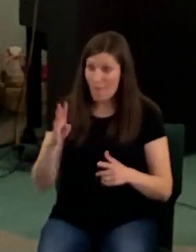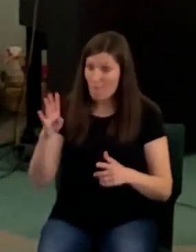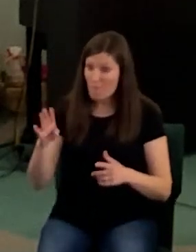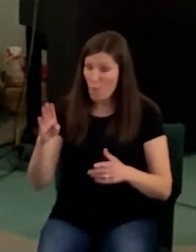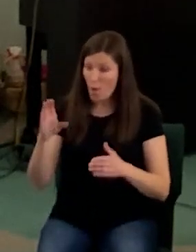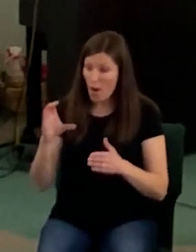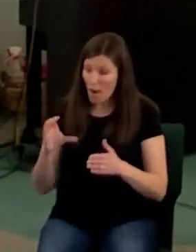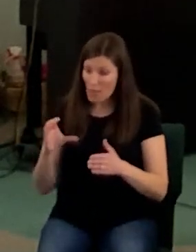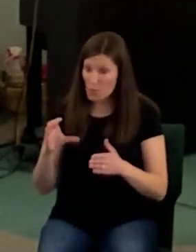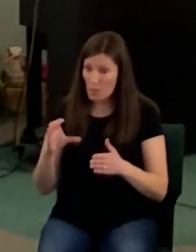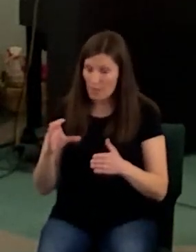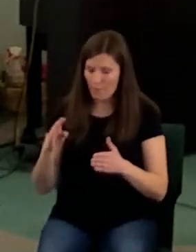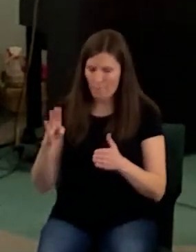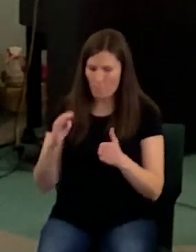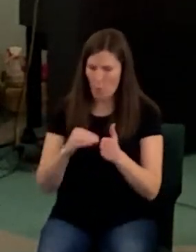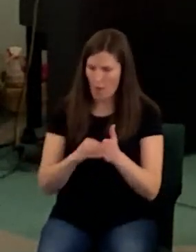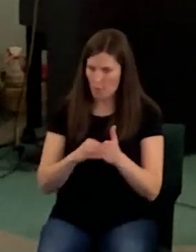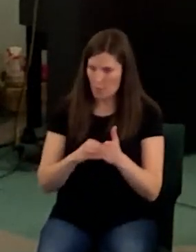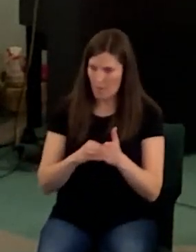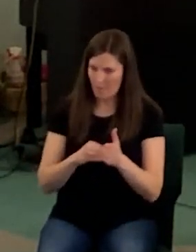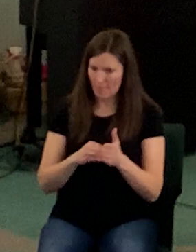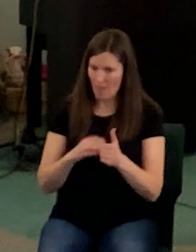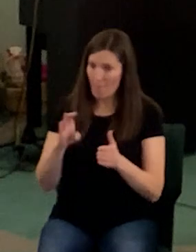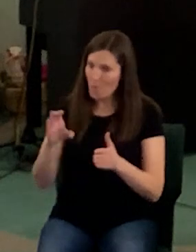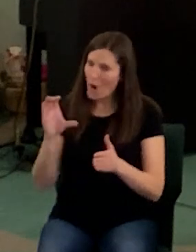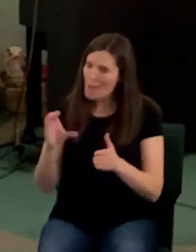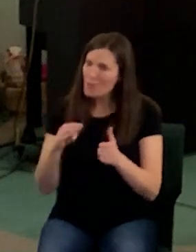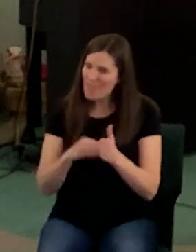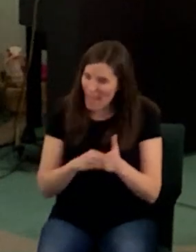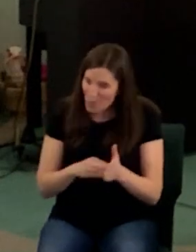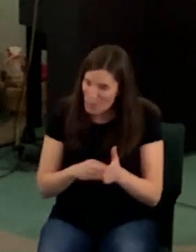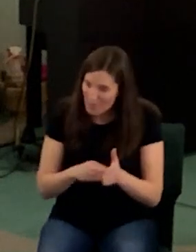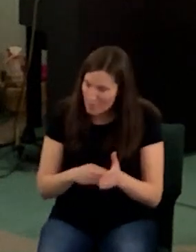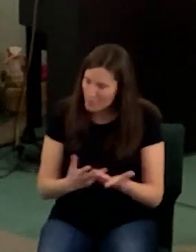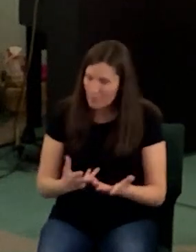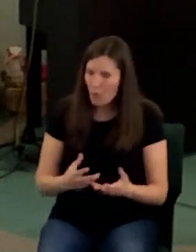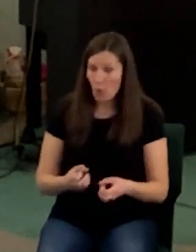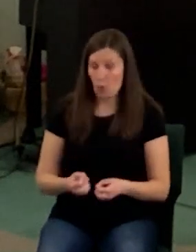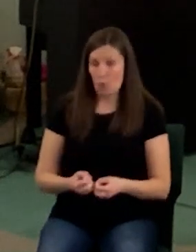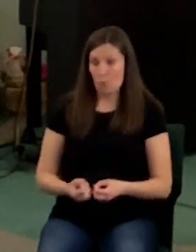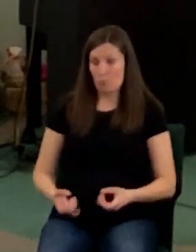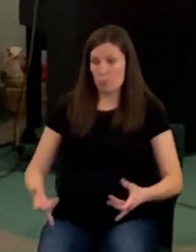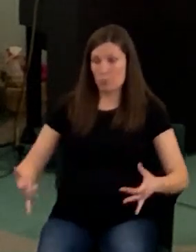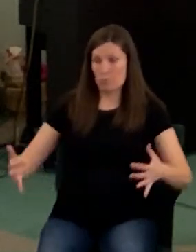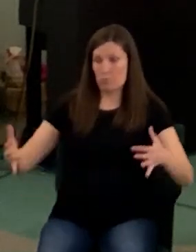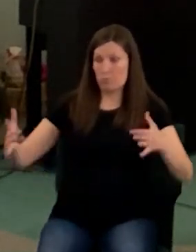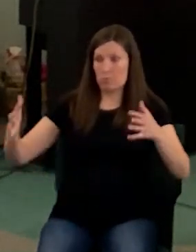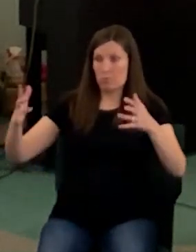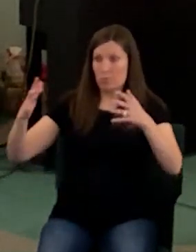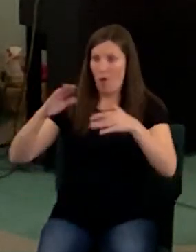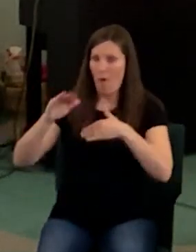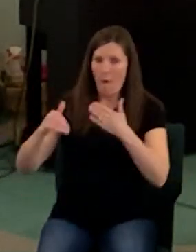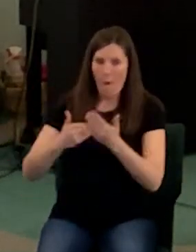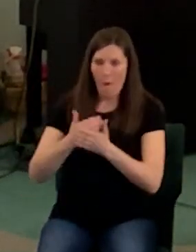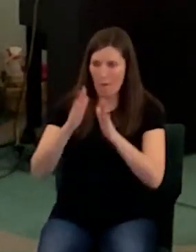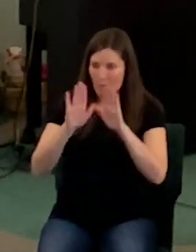400,000 students in London in these Sunday school classes. 55 years later,